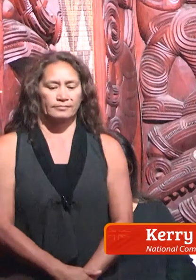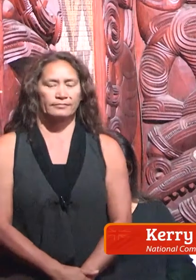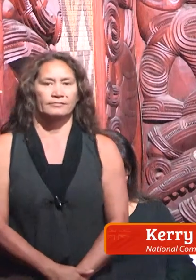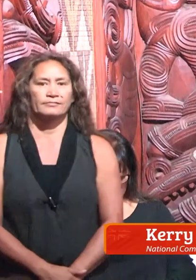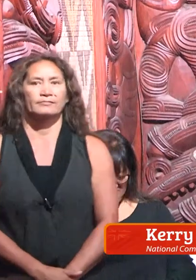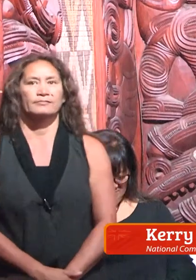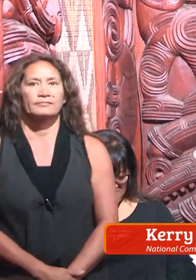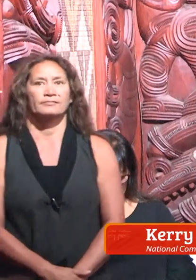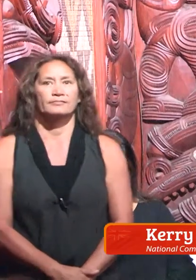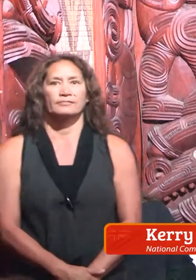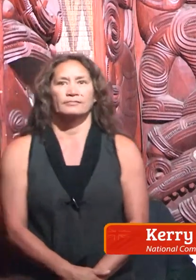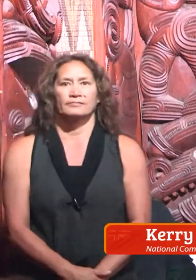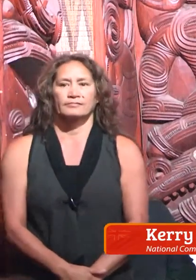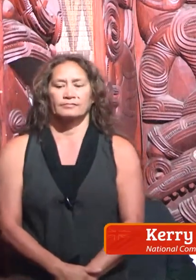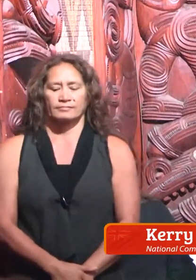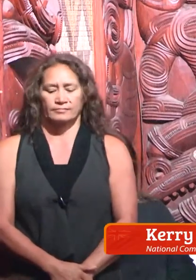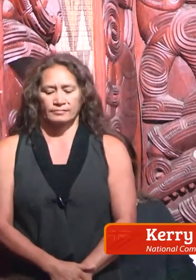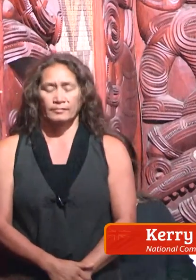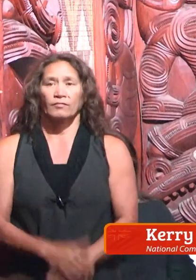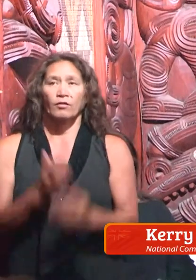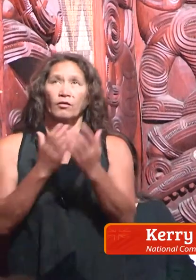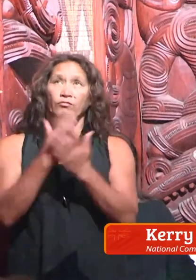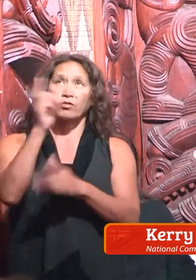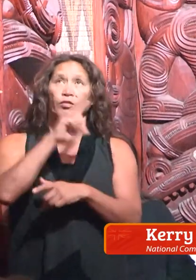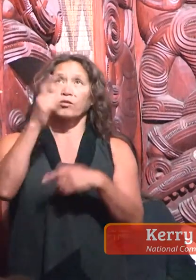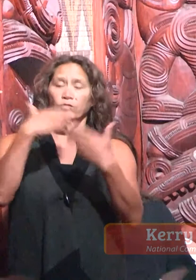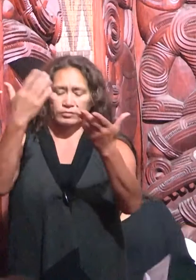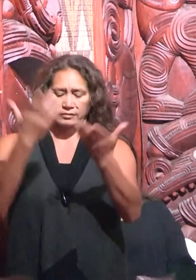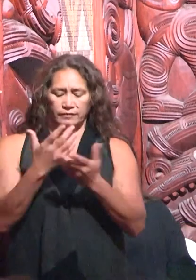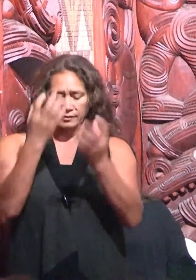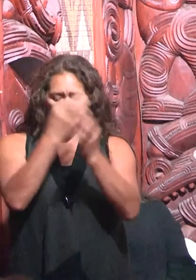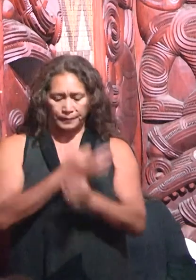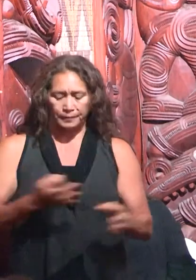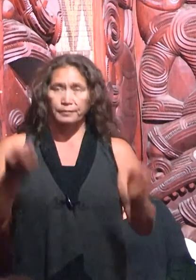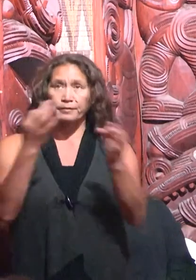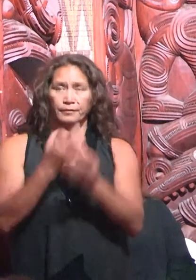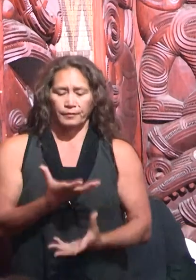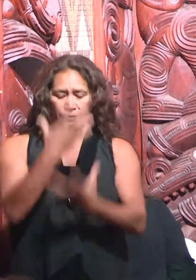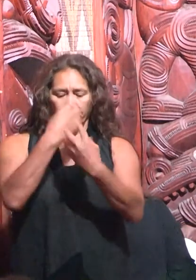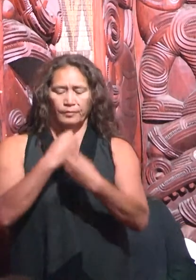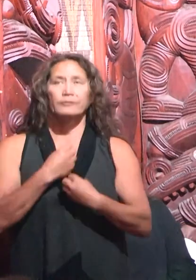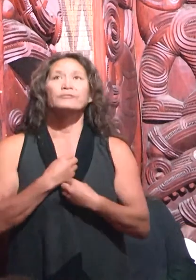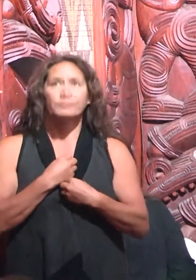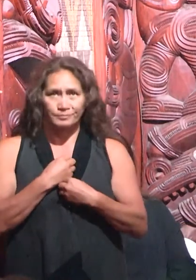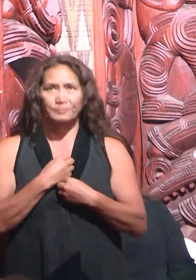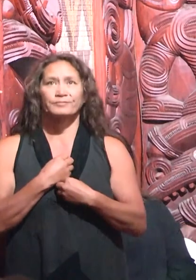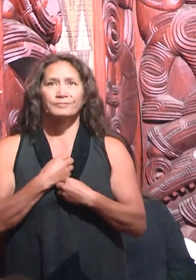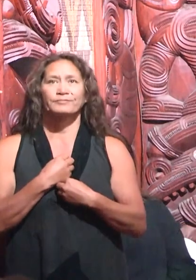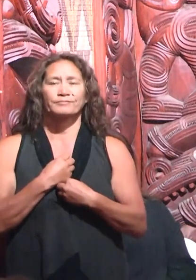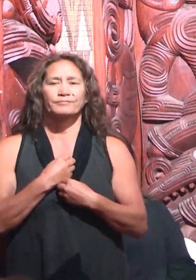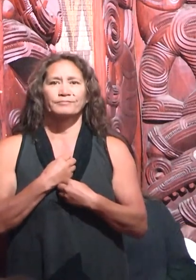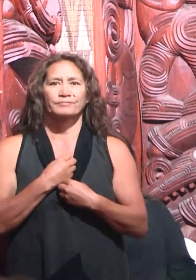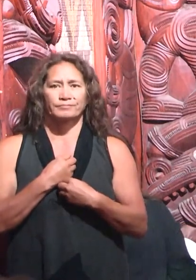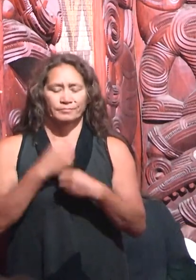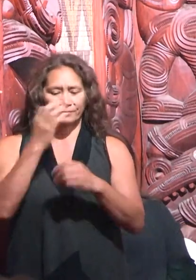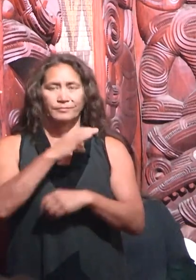Ko tau iho mai te rangi Māori e o te rungarawa ki a tātou katoa I tēnei ata. Let peace be bestowed upon all